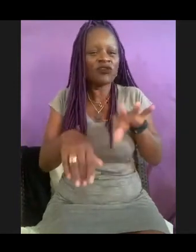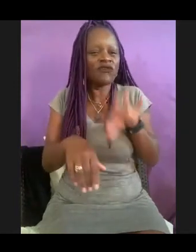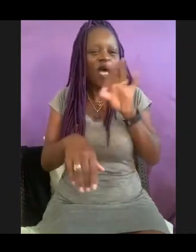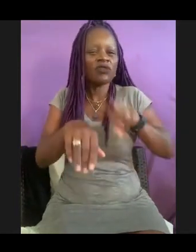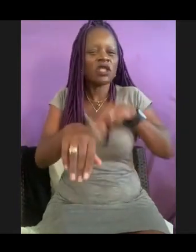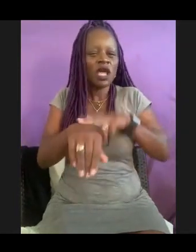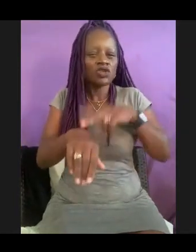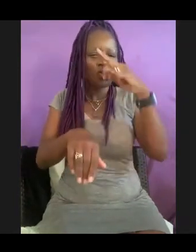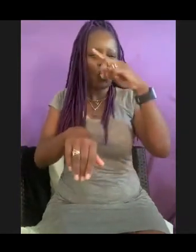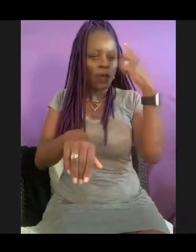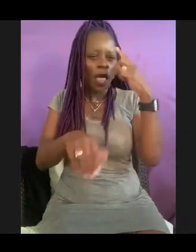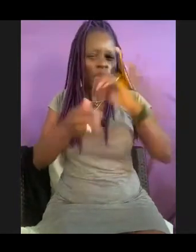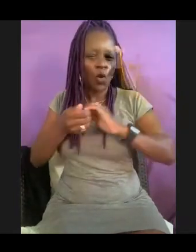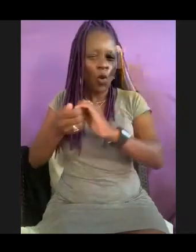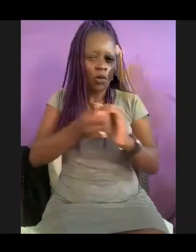Disability Coalition.